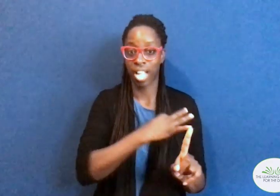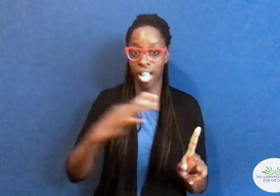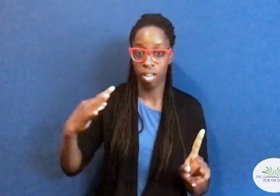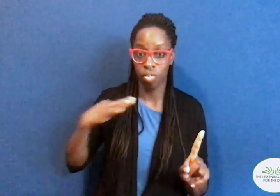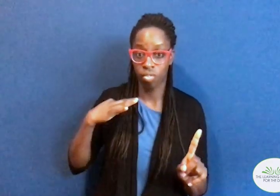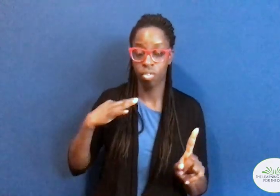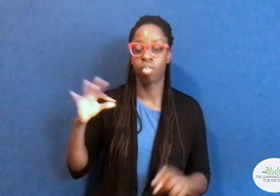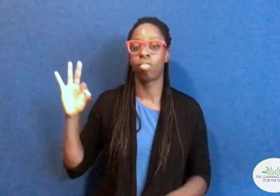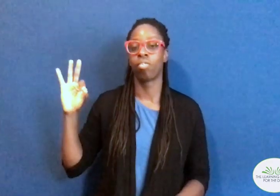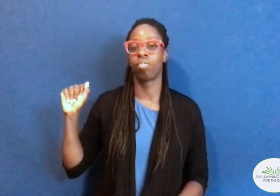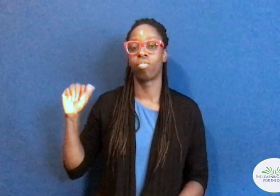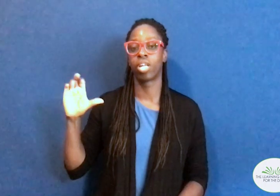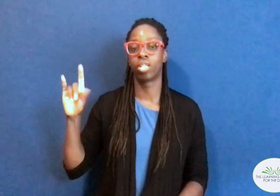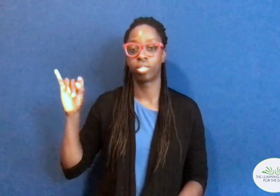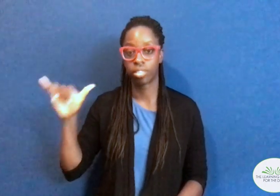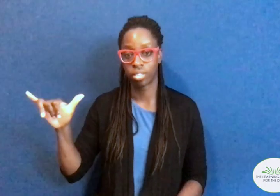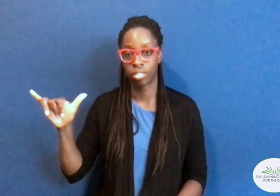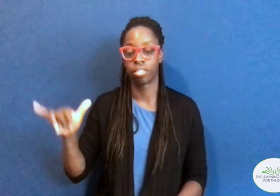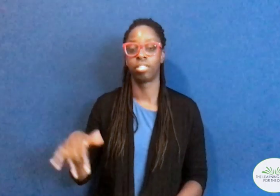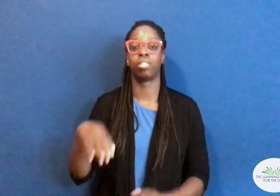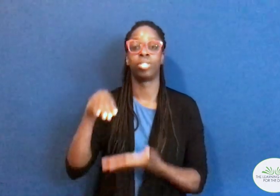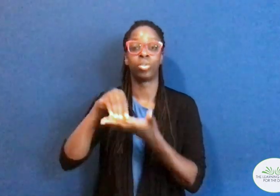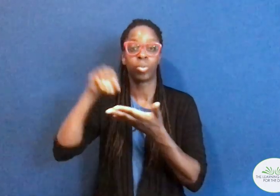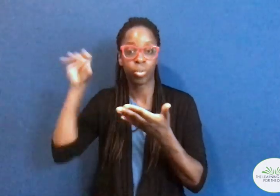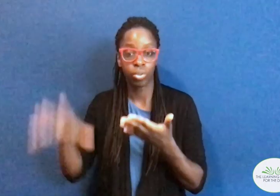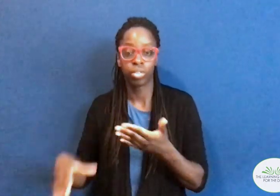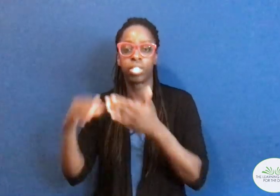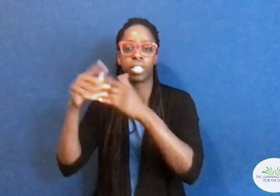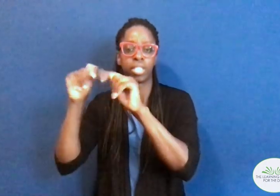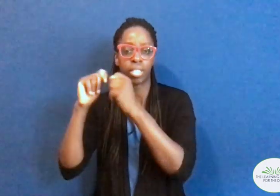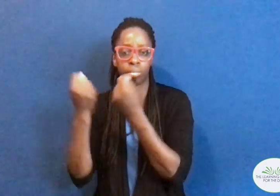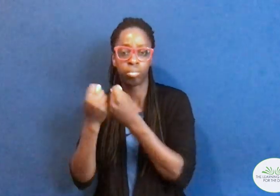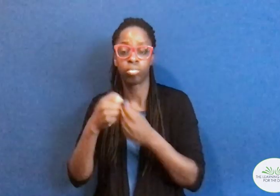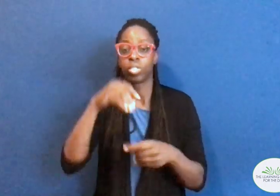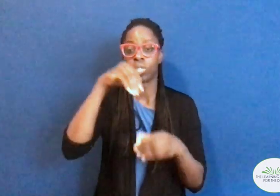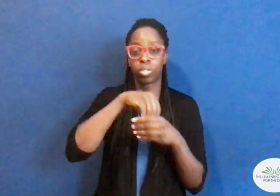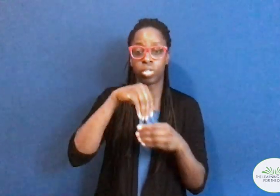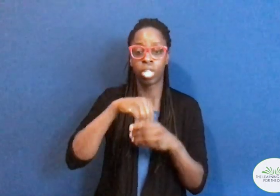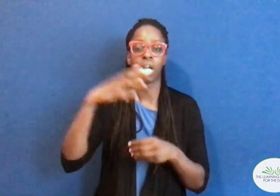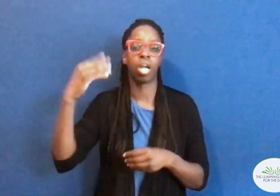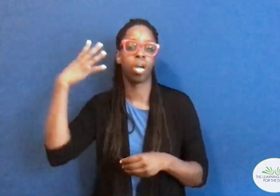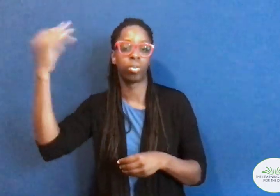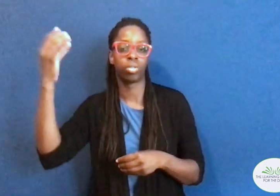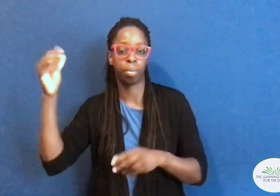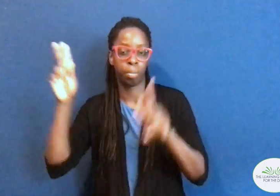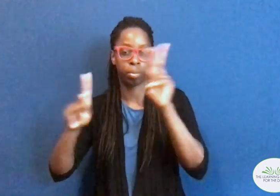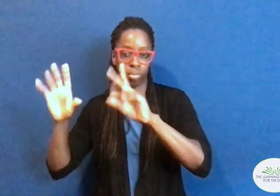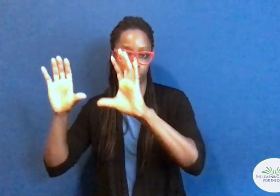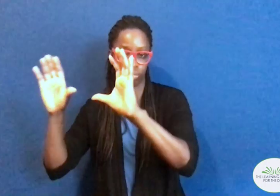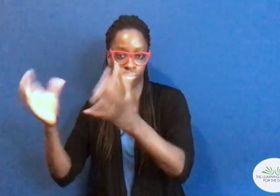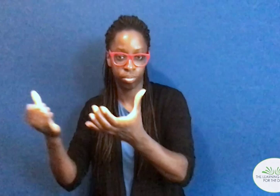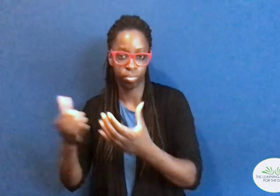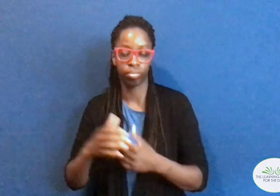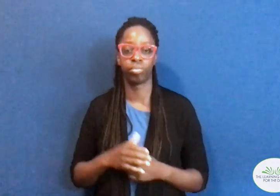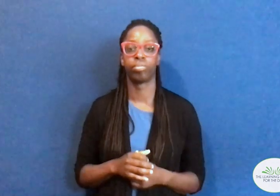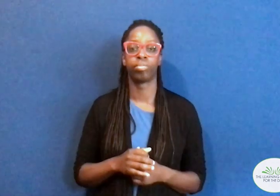constituencies to ensure programming and workforce development supports the TLC inclusive values and strategic